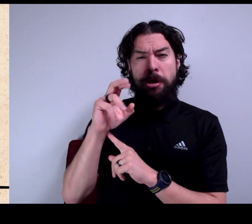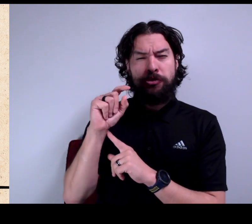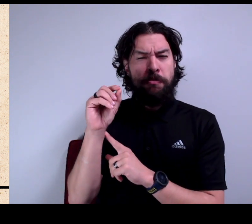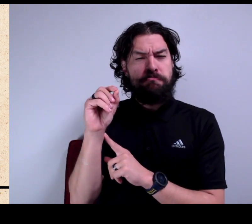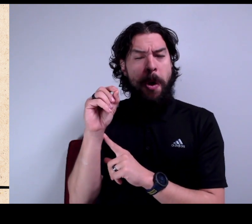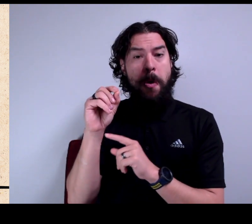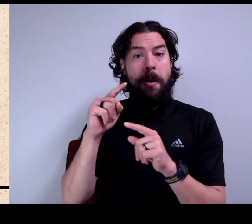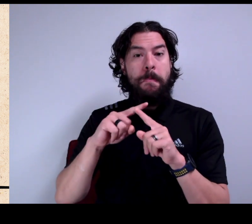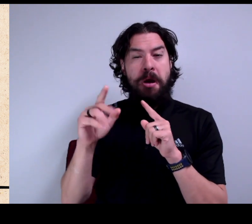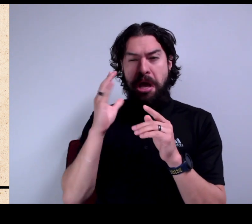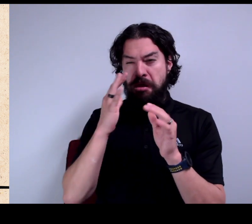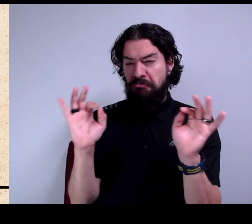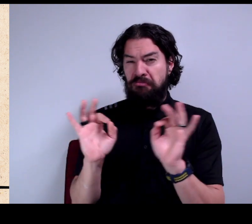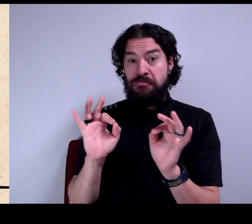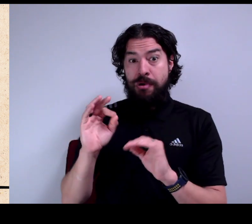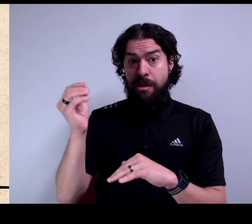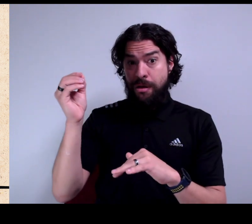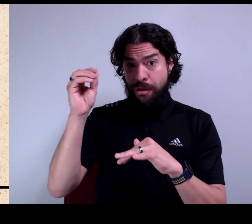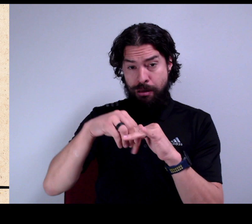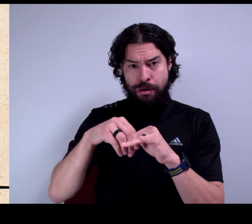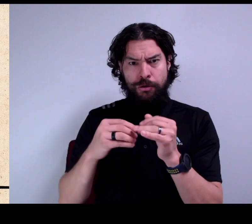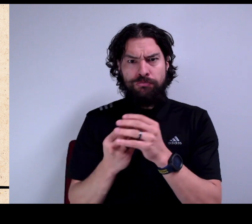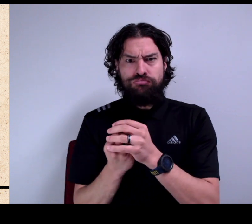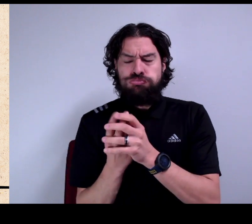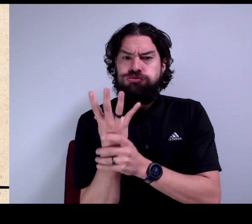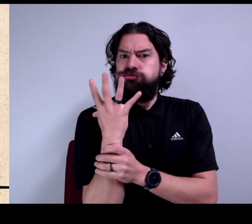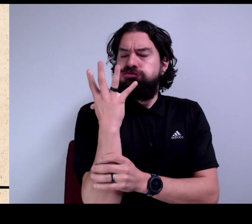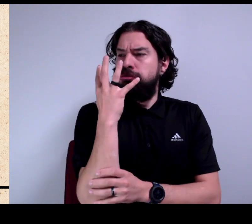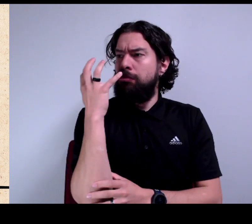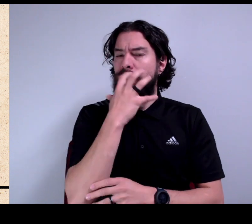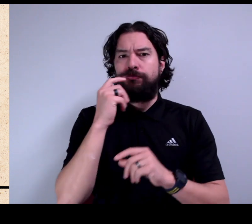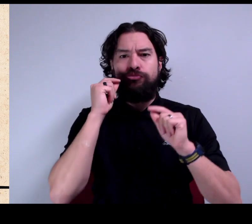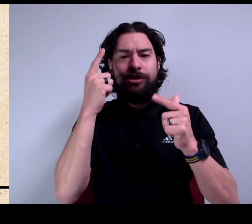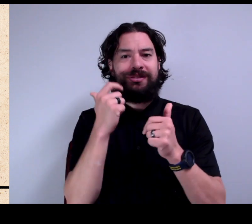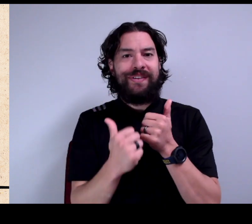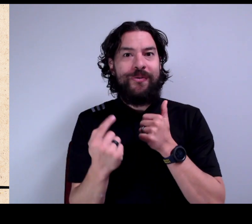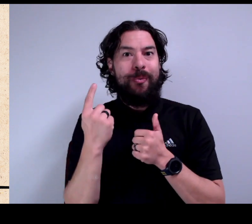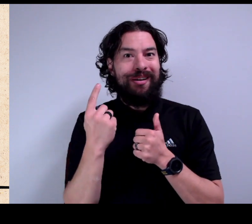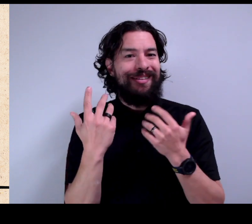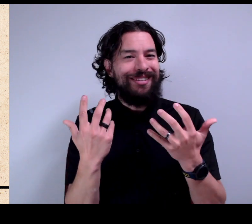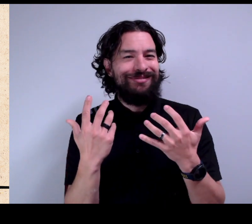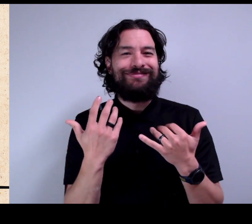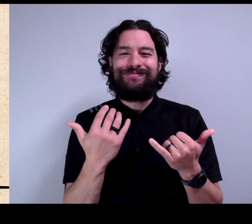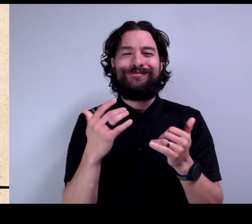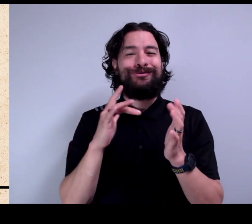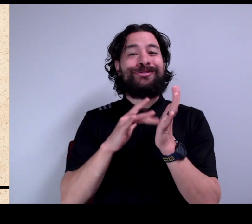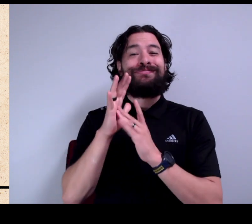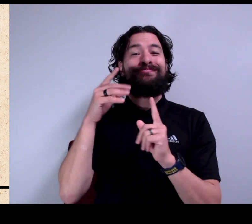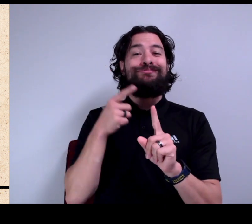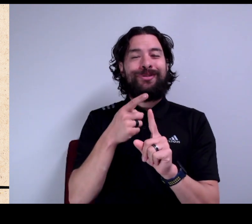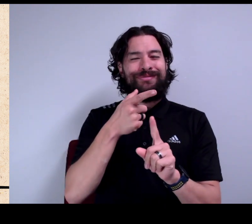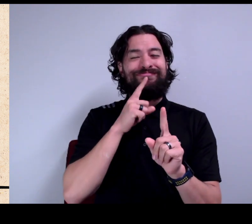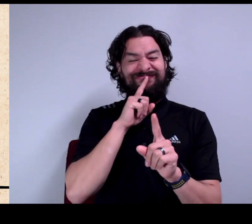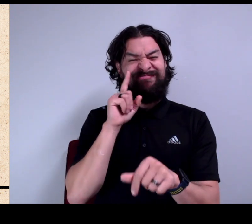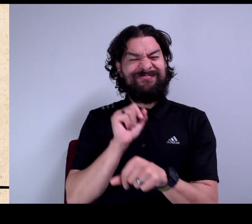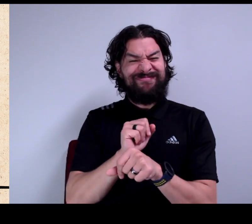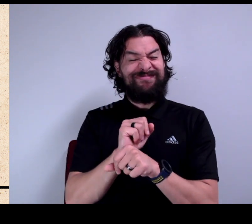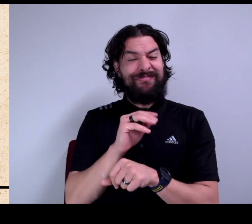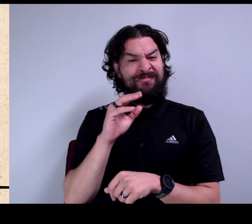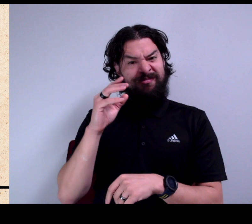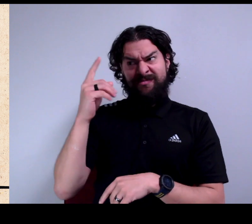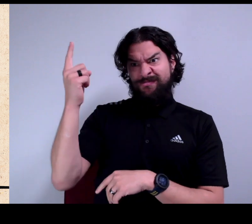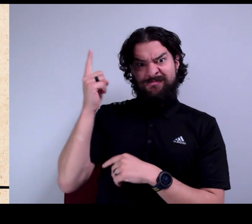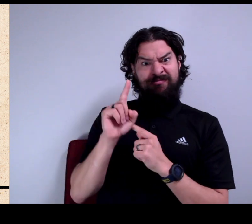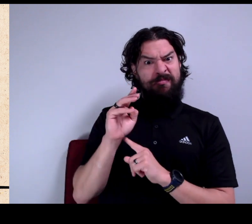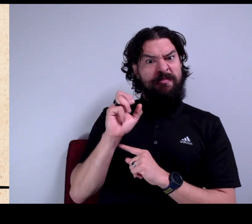very tiny. It seems insignificant, but then it grows huge and surprises everyone. Jesus' point is that he